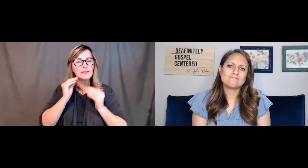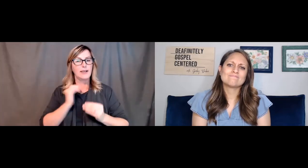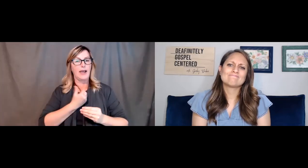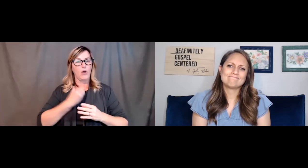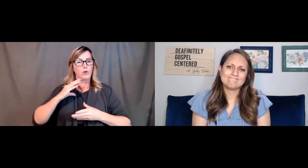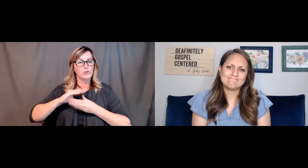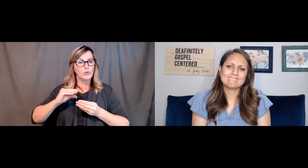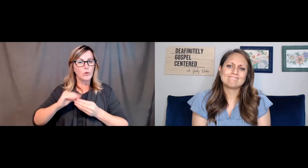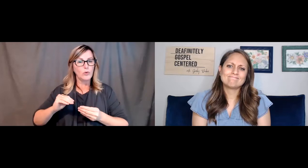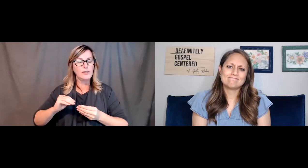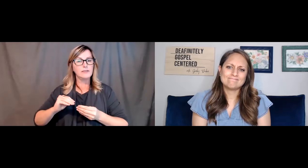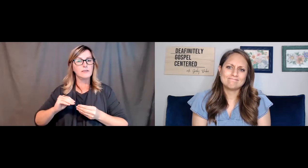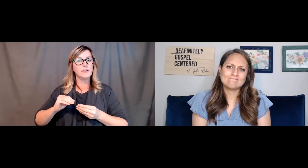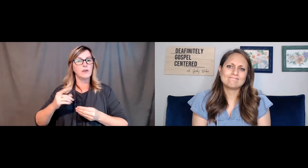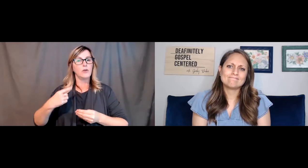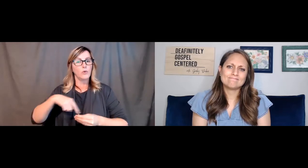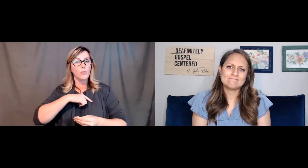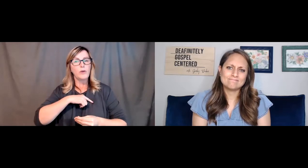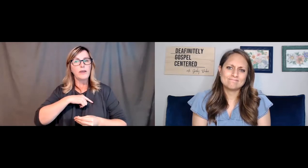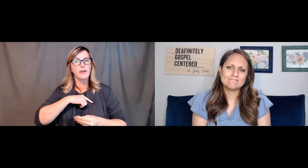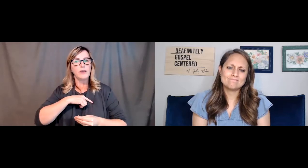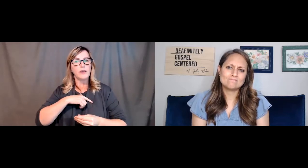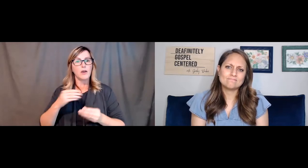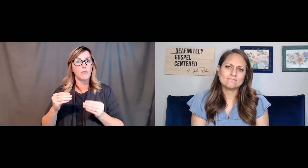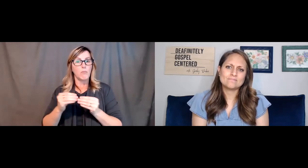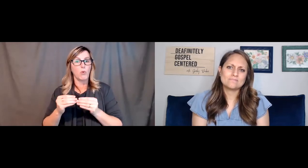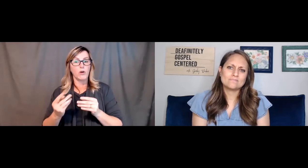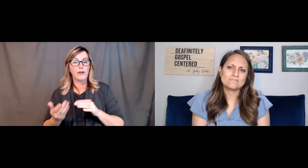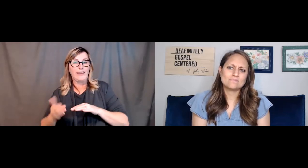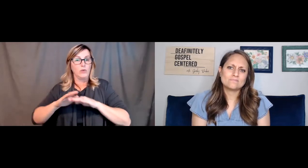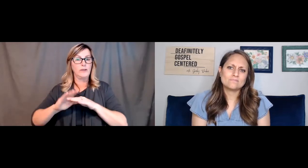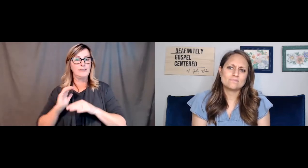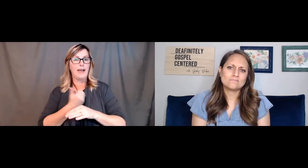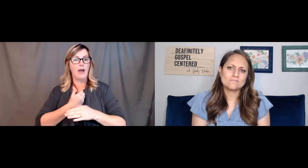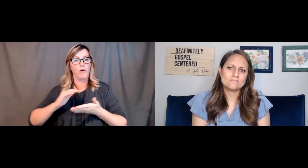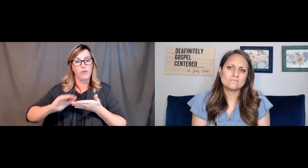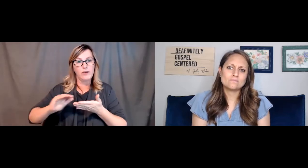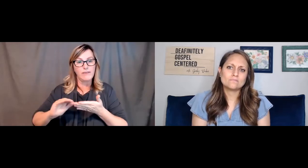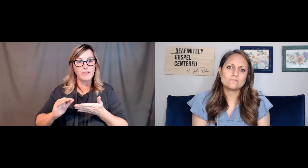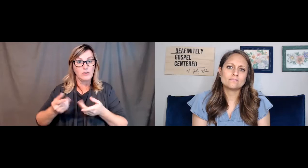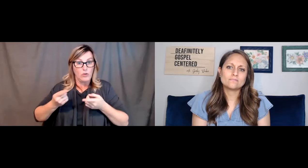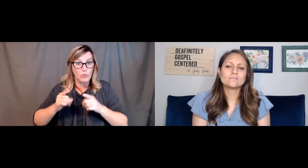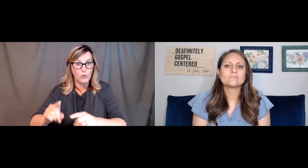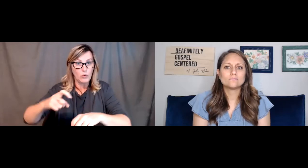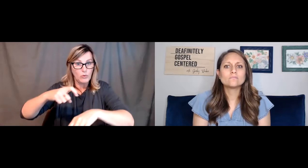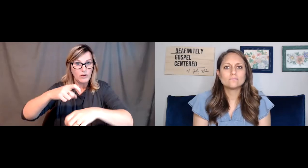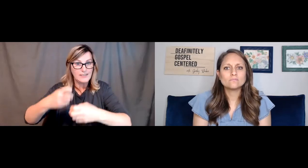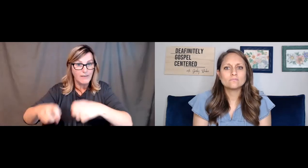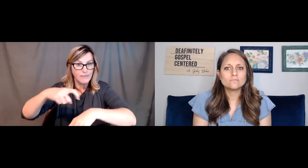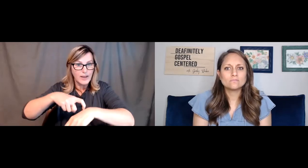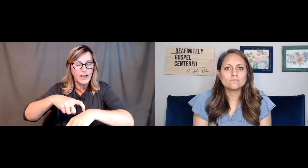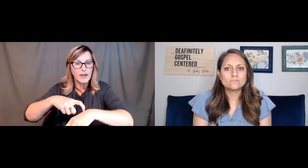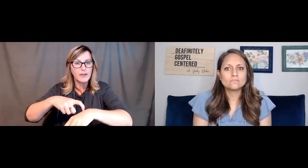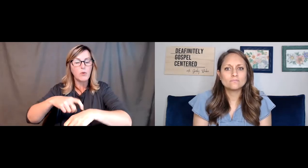So now we have our own experiences and our stories from that. And that has